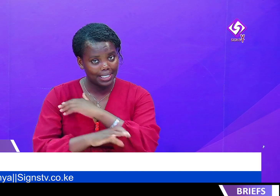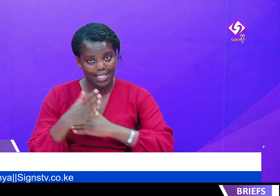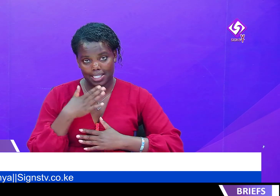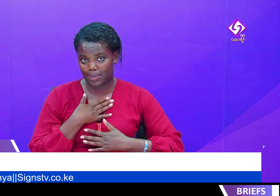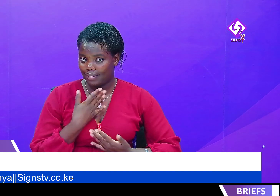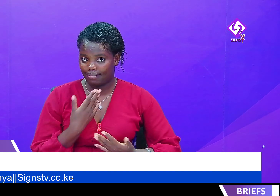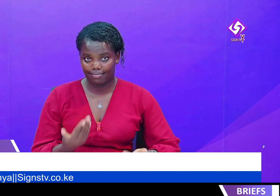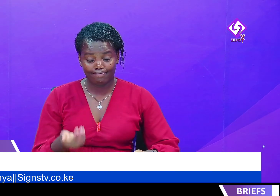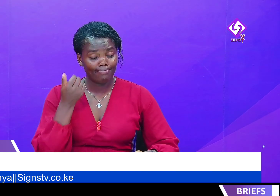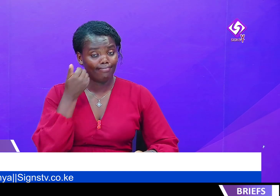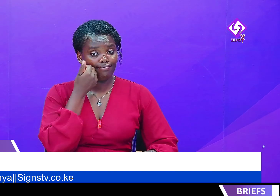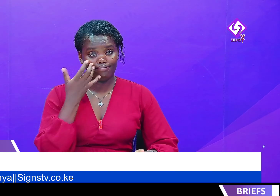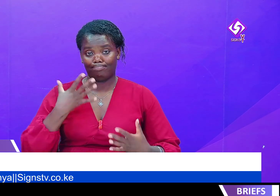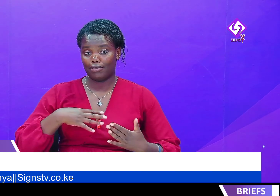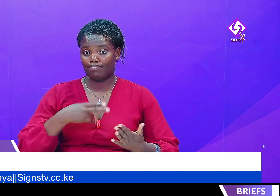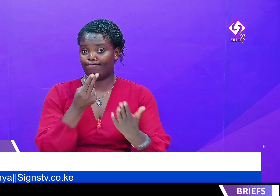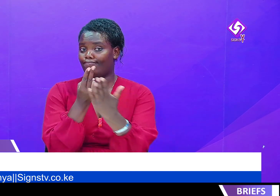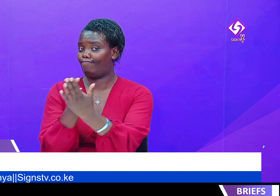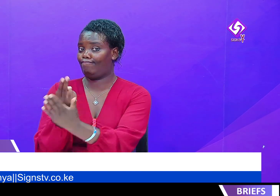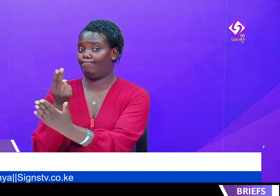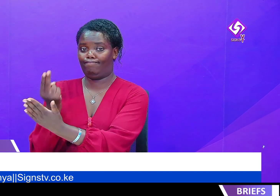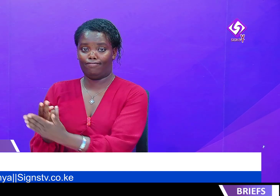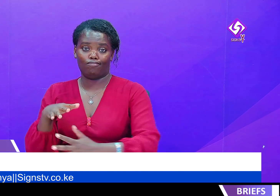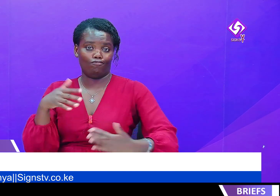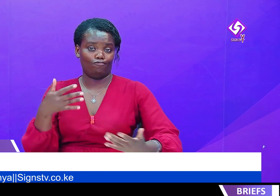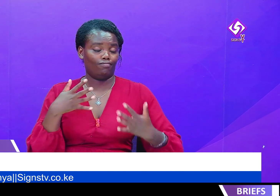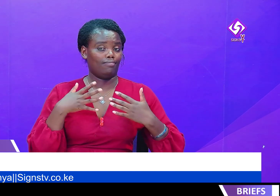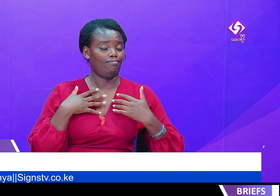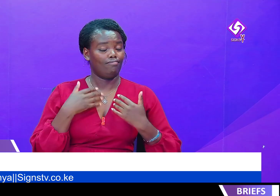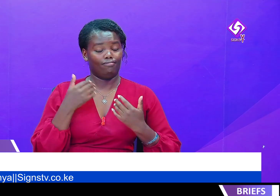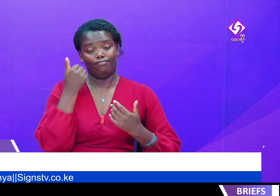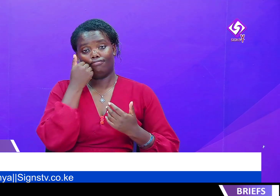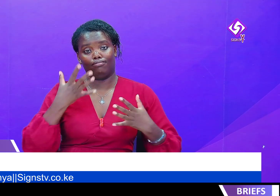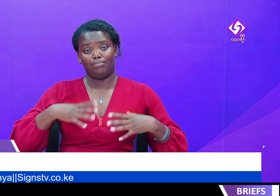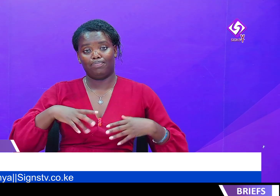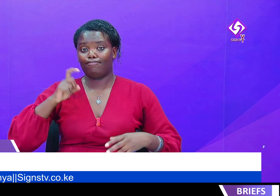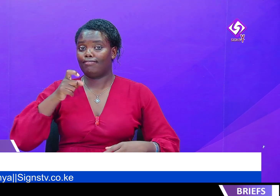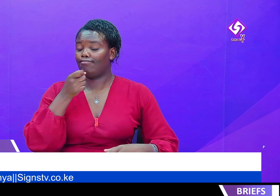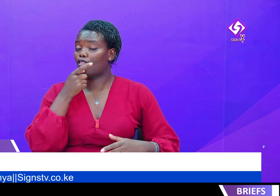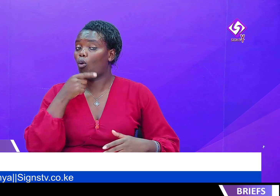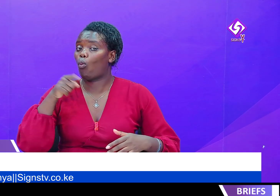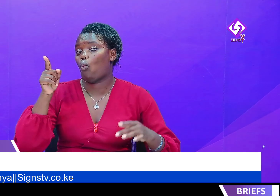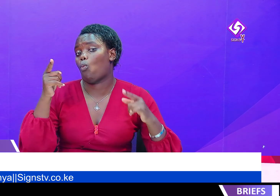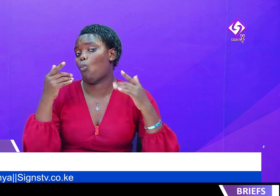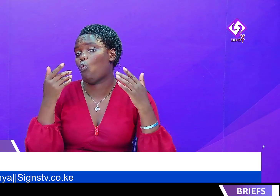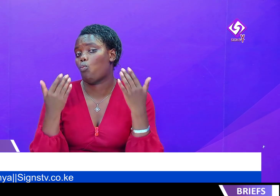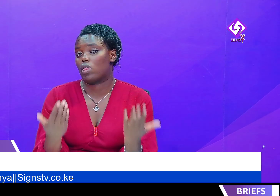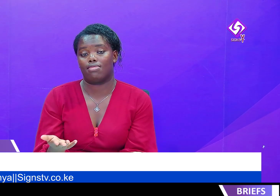We don't really understand what is the problem with our country. We have a lot of sick people admitted in the hospital, and people need medicine so that they